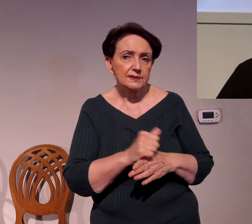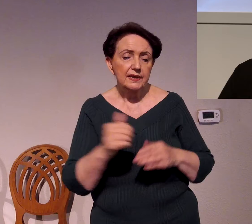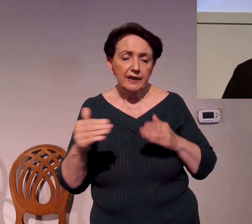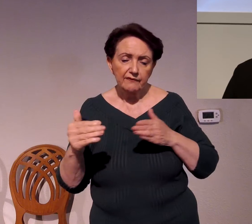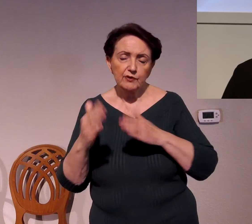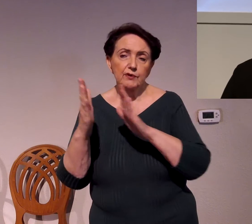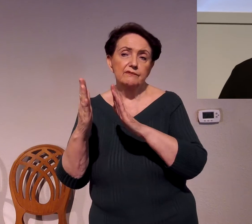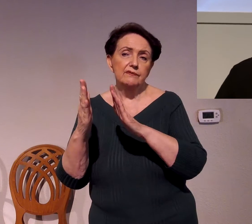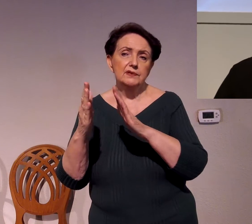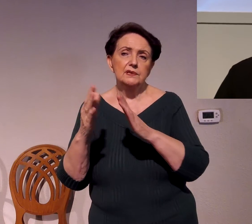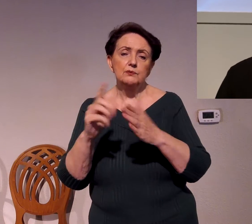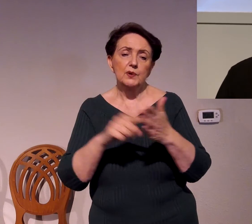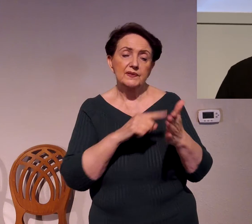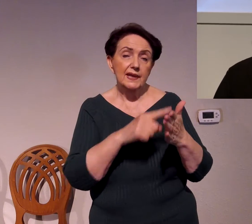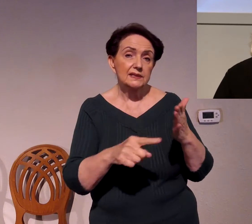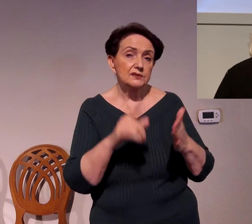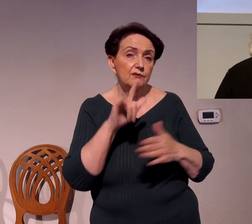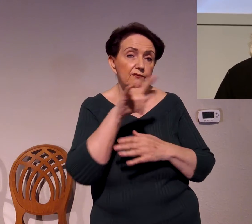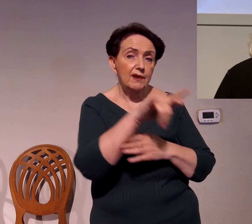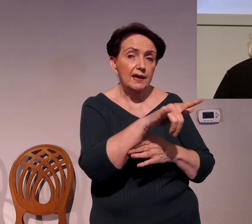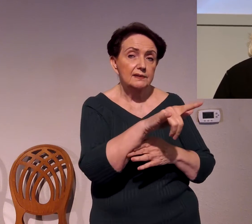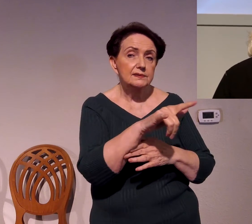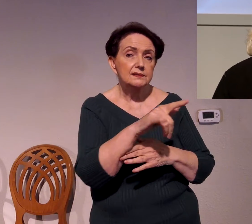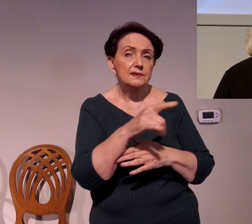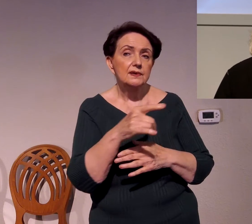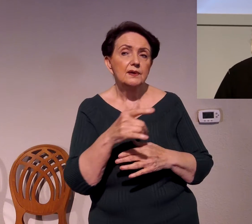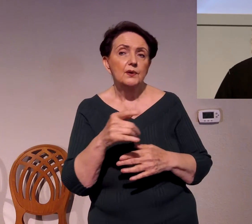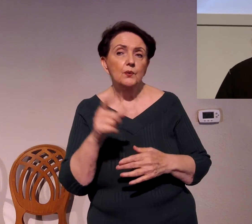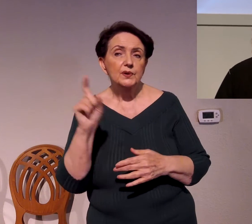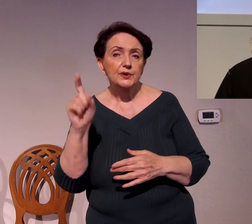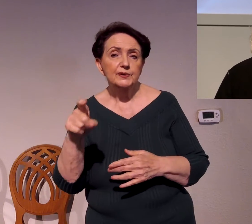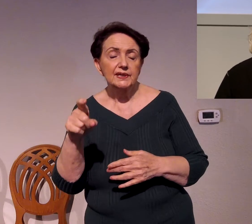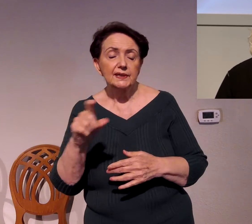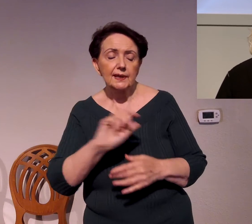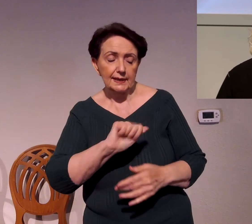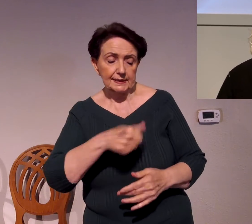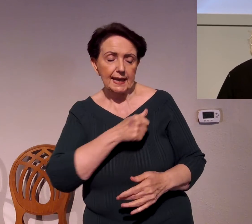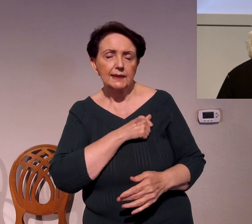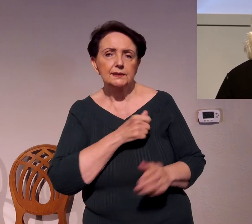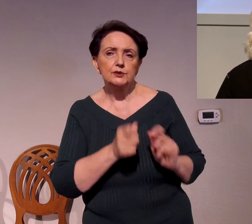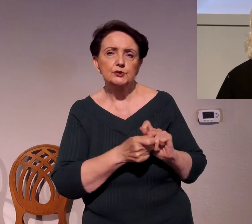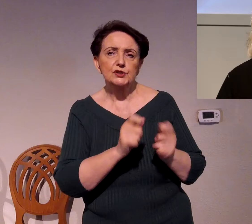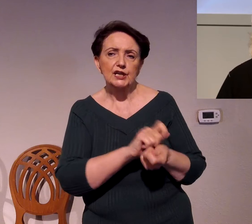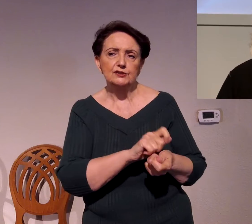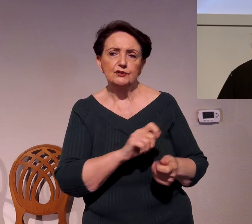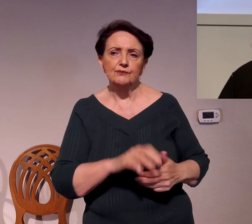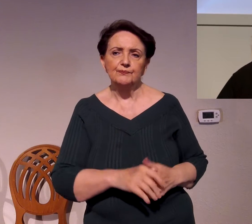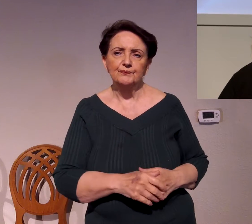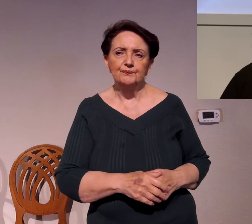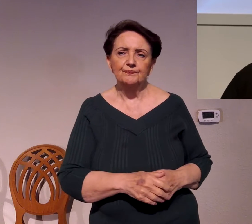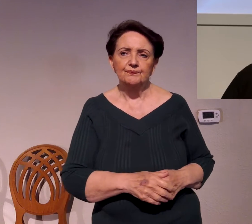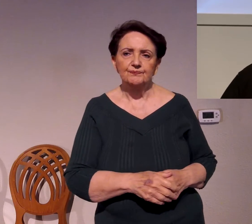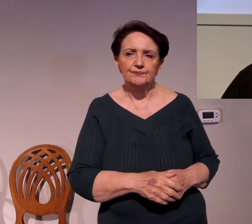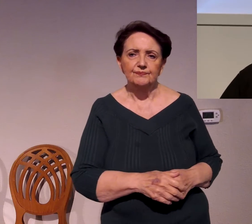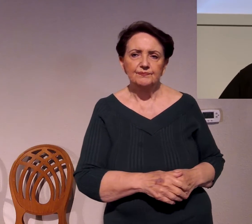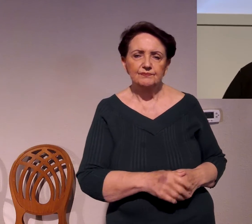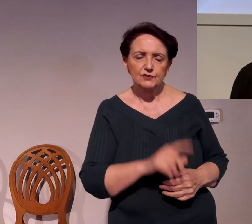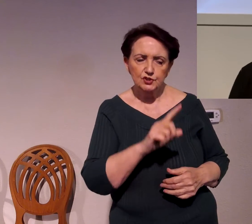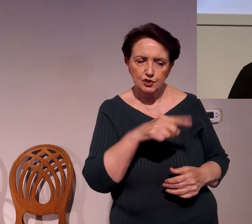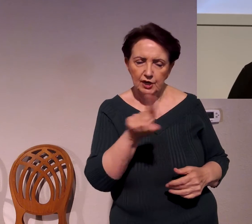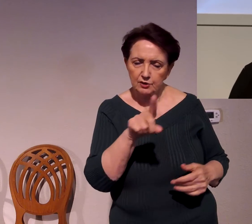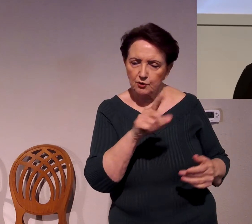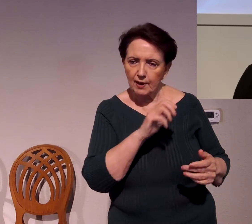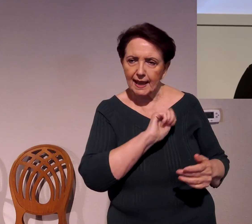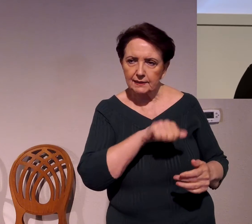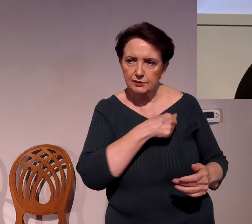canceled flights, really, what's called for is an attitude check, right? It's an attitude check.